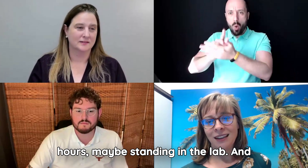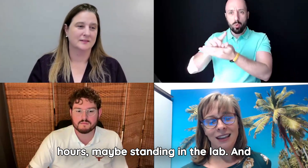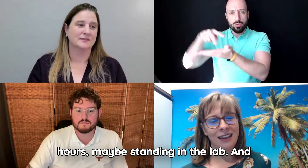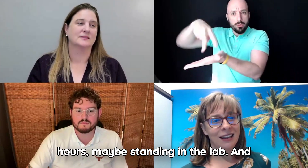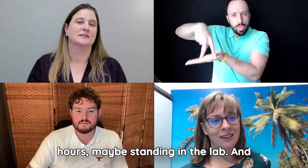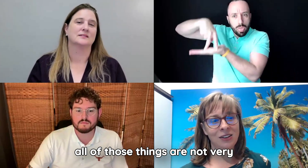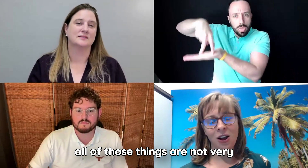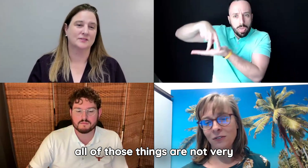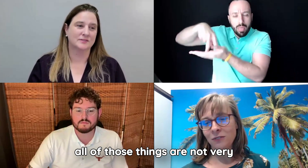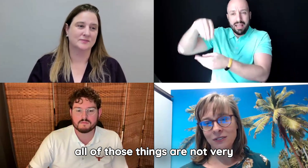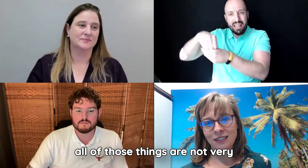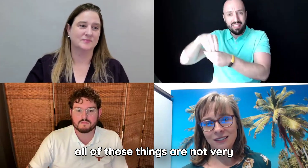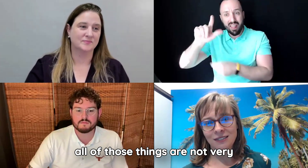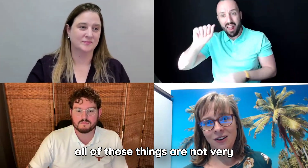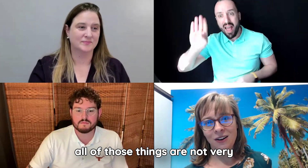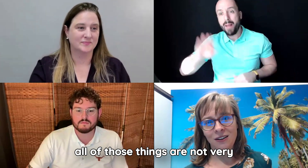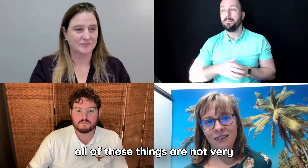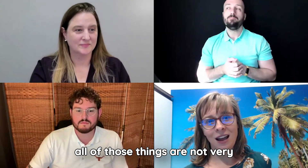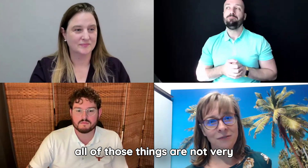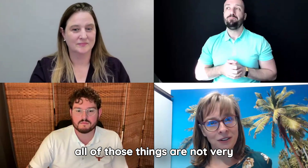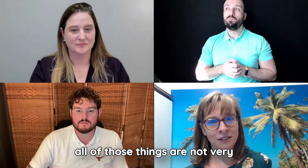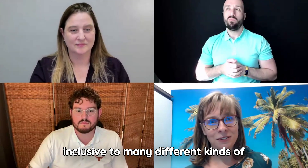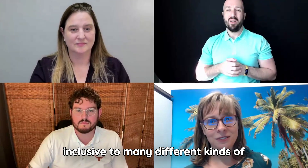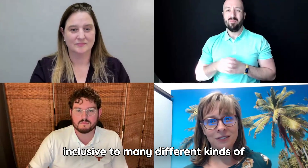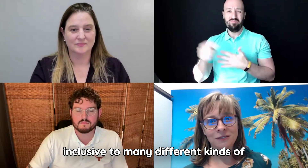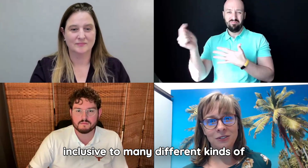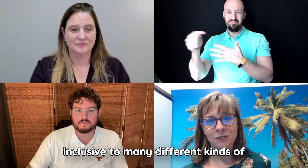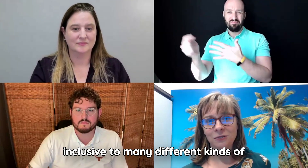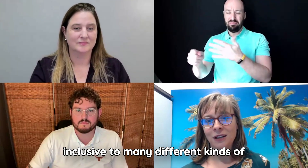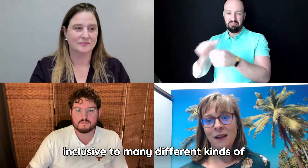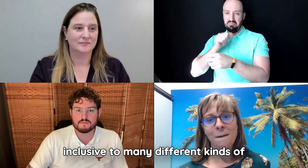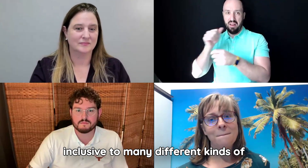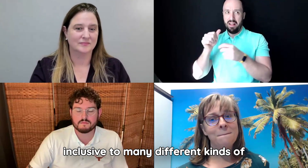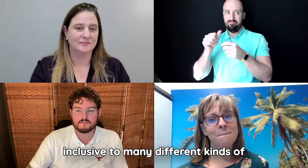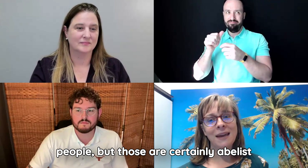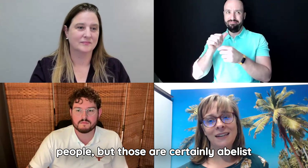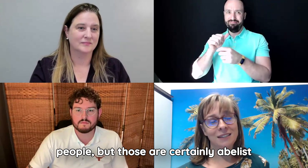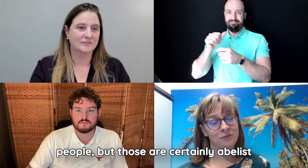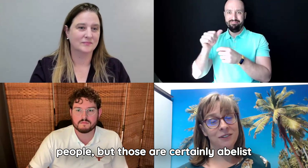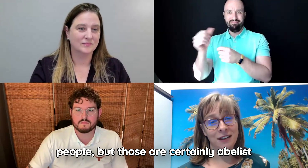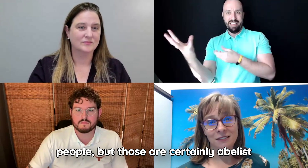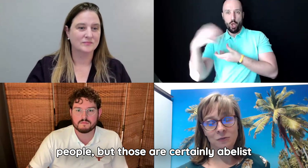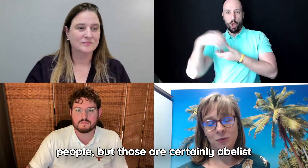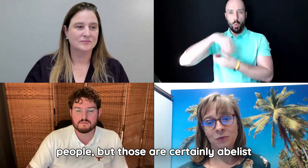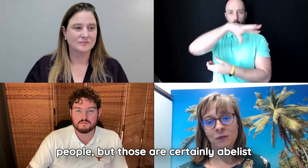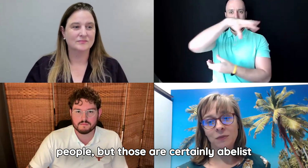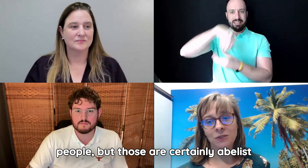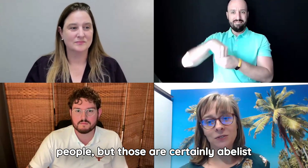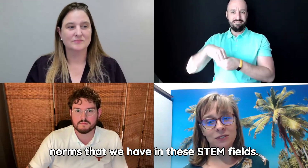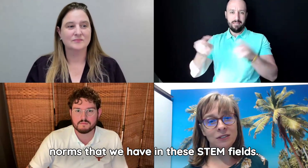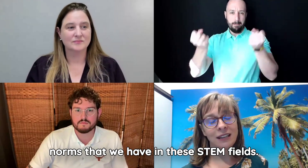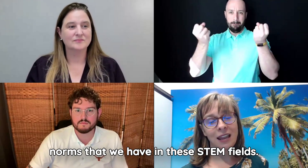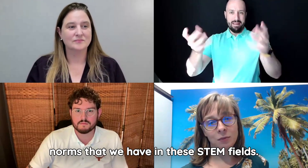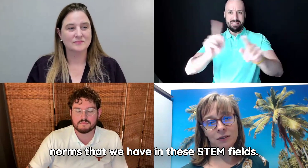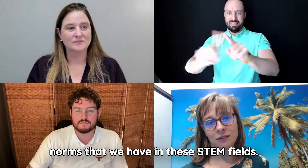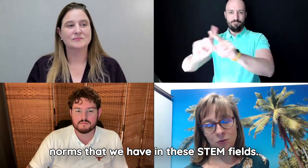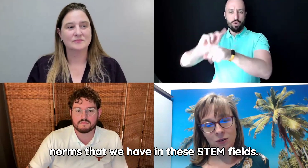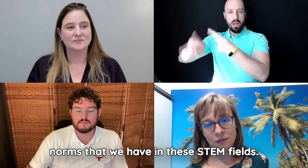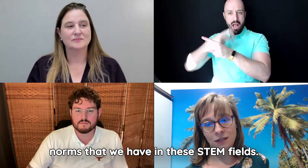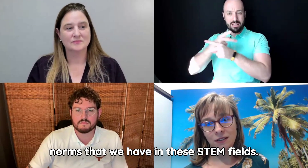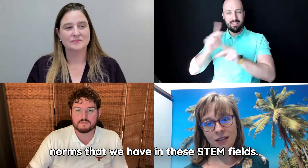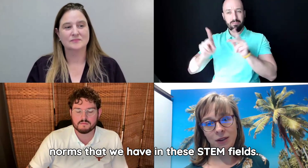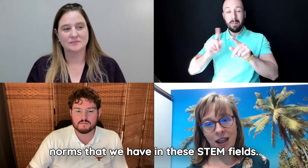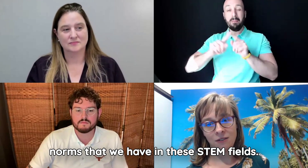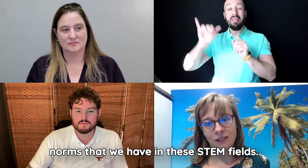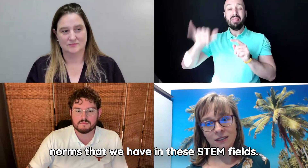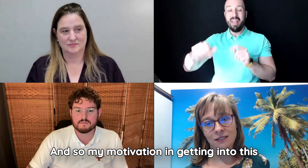lab. And all of those things are not very inclusive to many different kinds of people, but those are certainly ableist